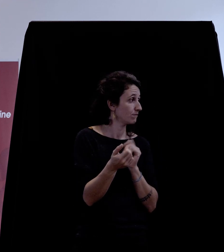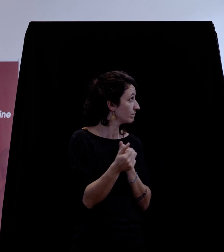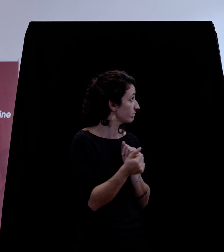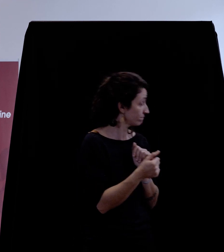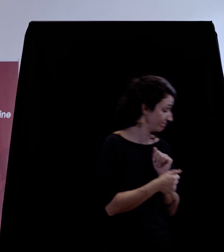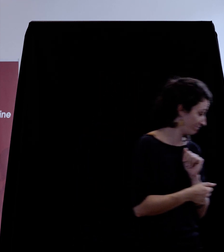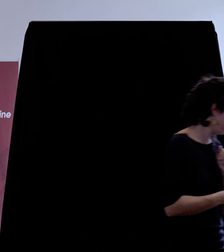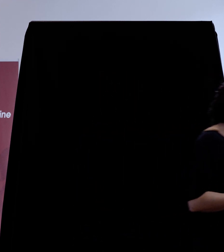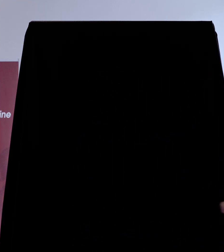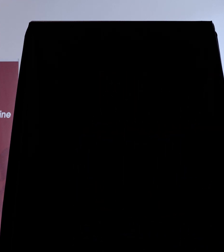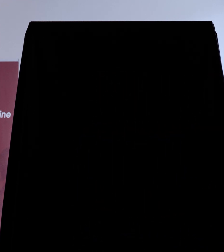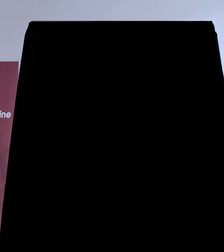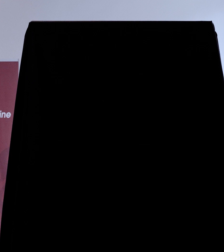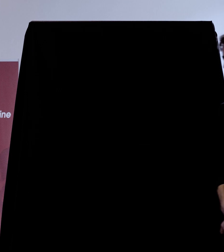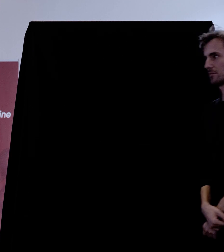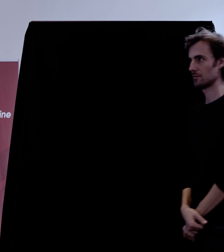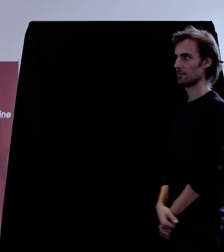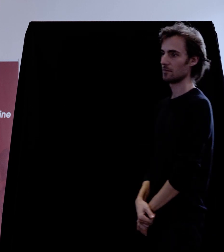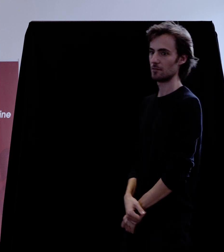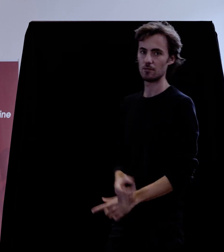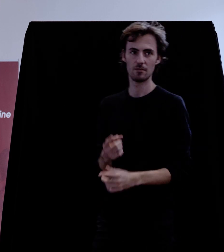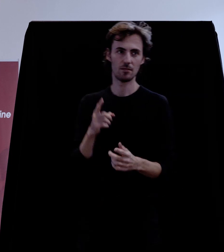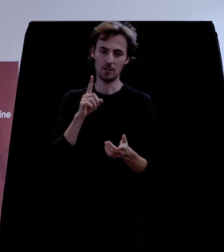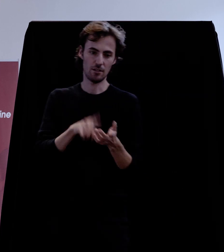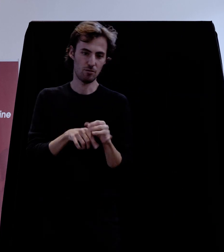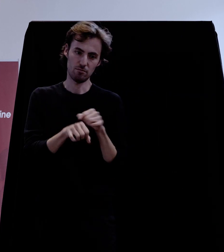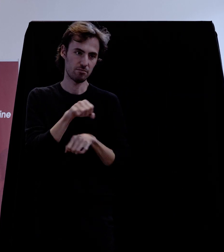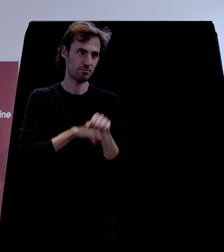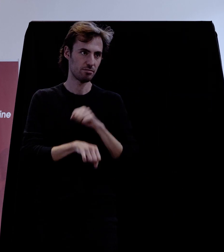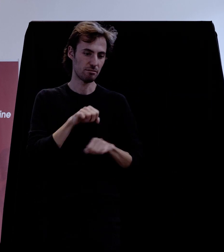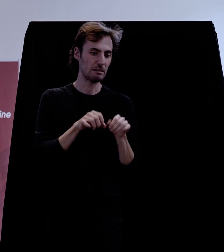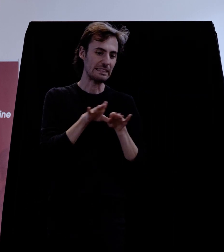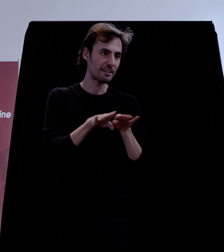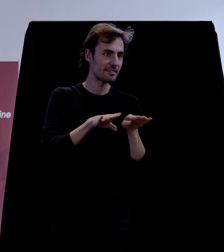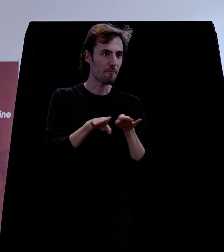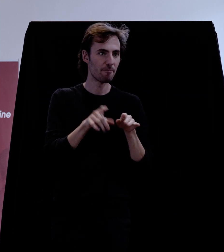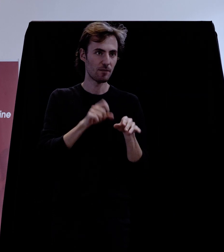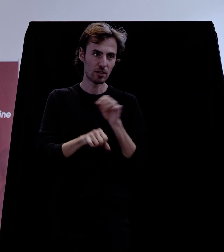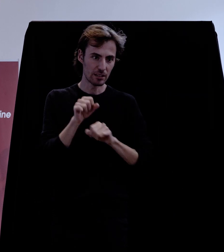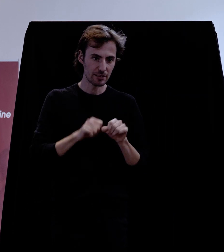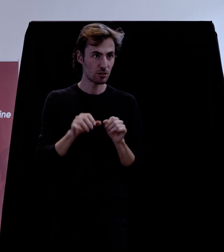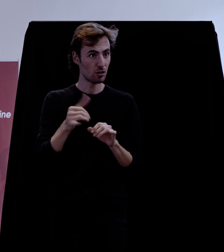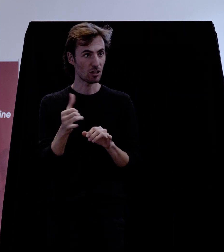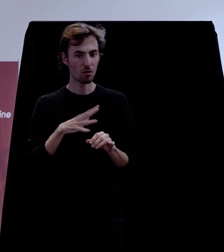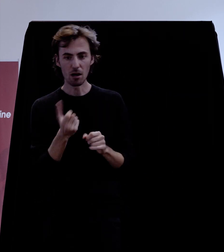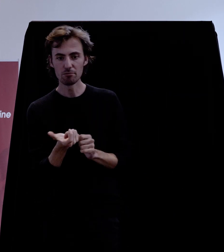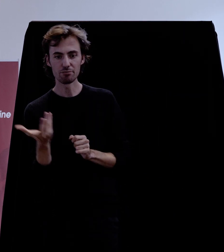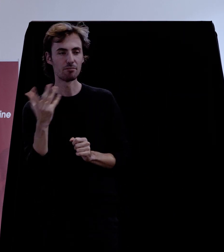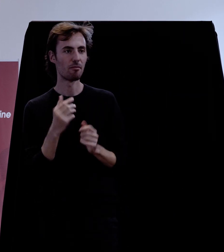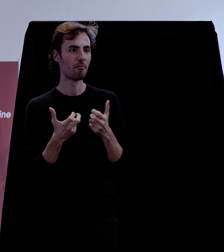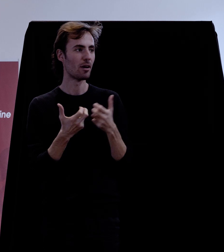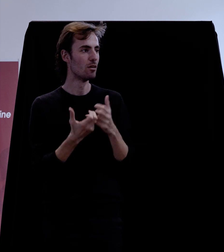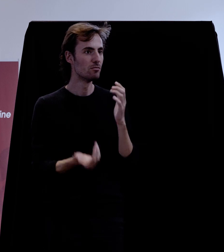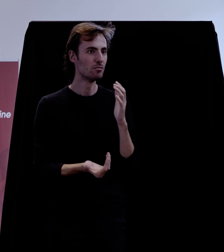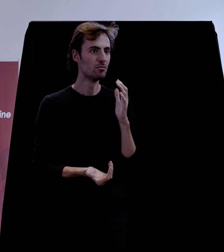several, but one is the days of the week, the major events that are going to occur each day of the week. And then the other is